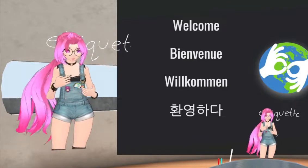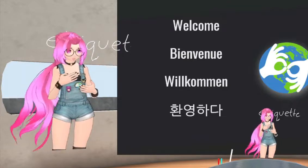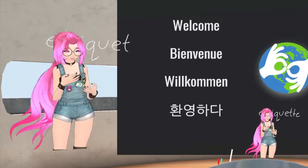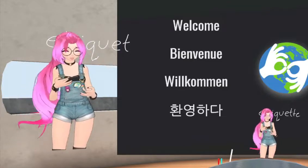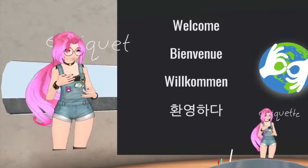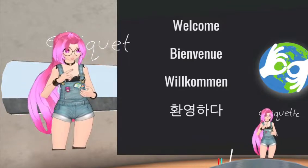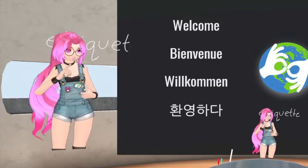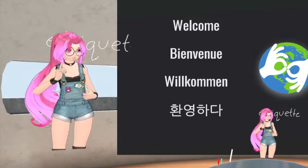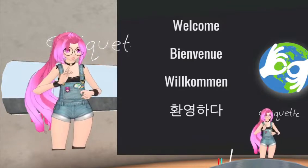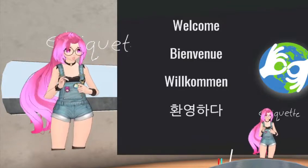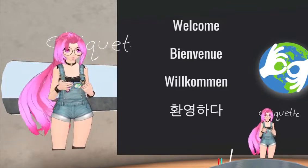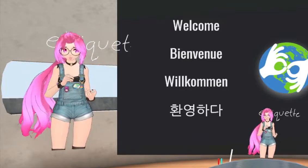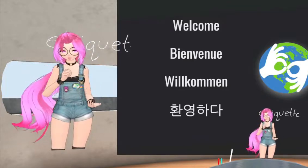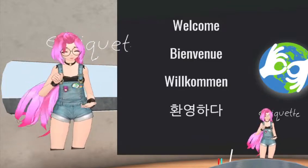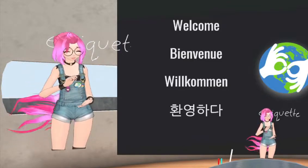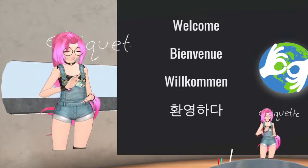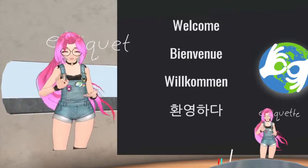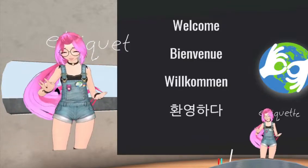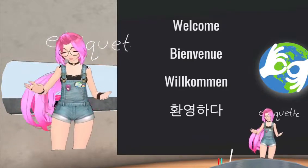love that, but just don't be like,